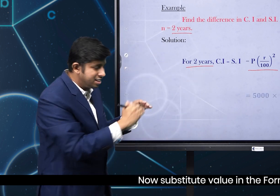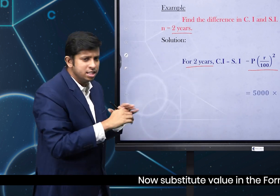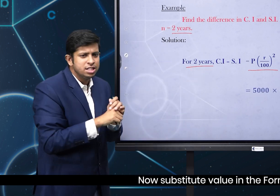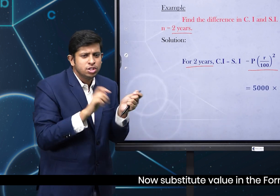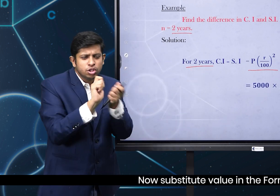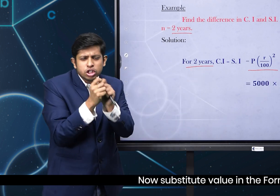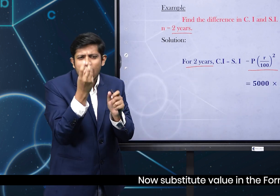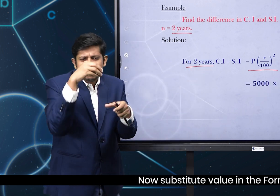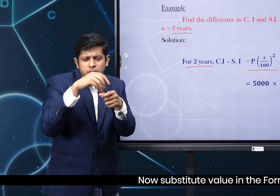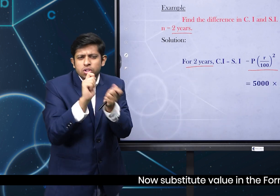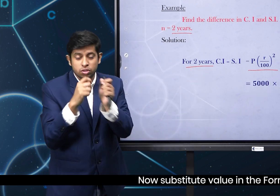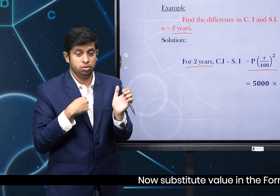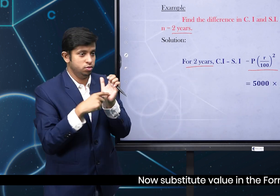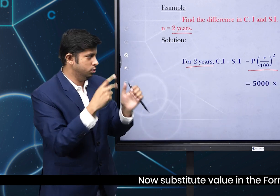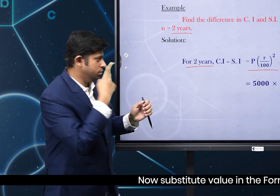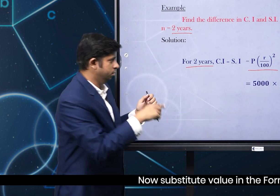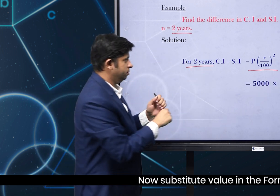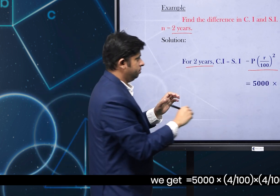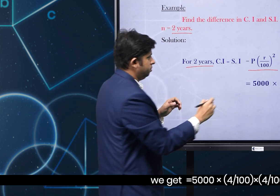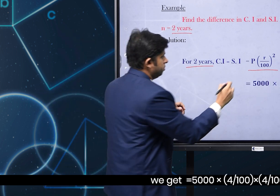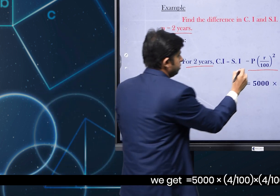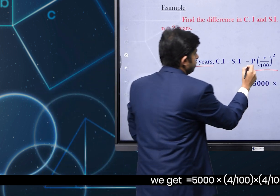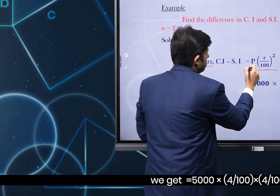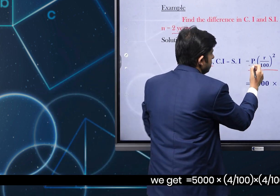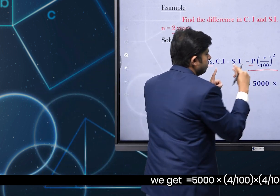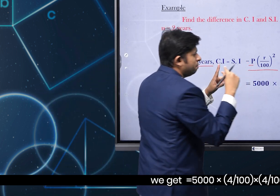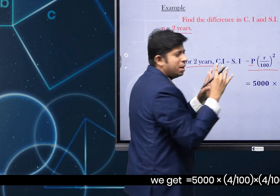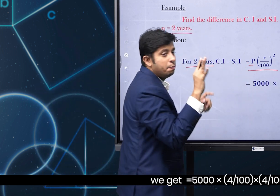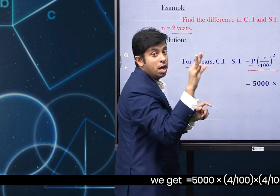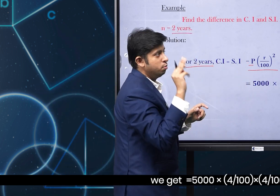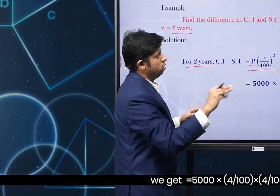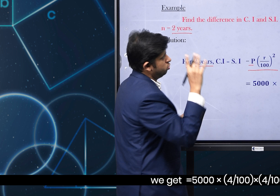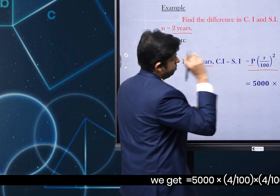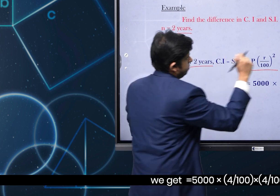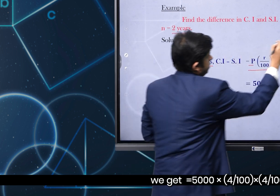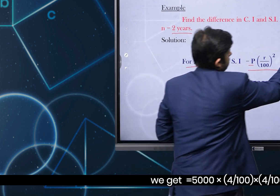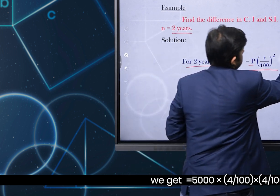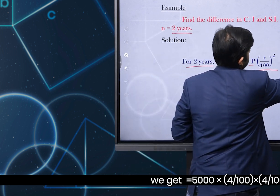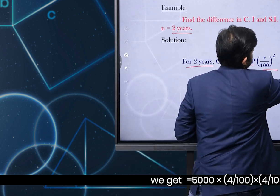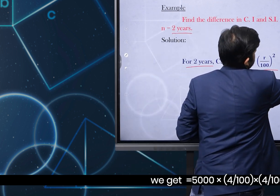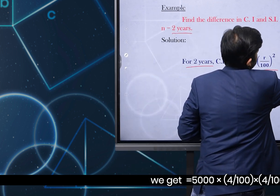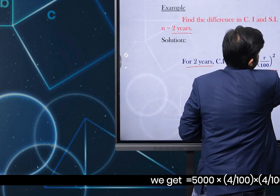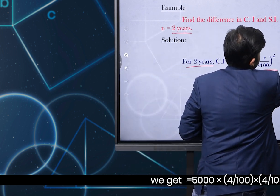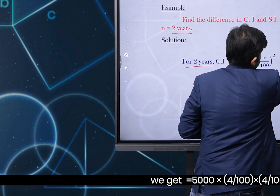Now substitute the values in the formula. We get 5000 into 4 by 100 into 4 by